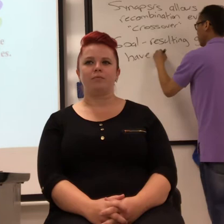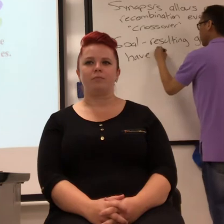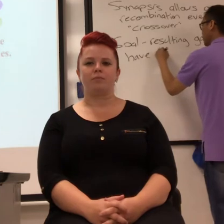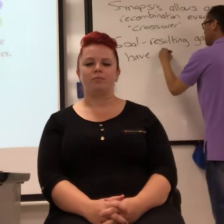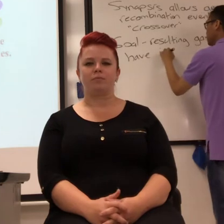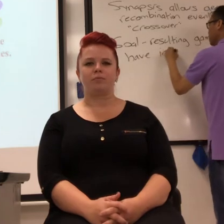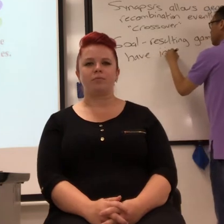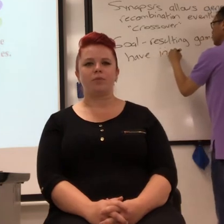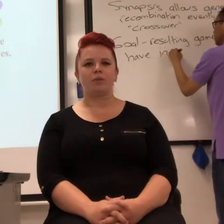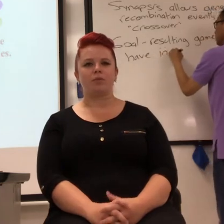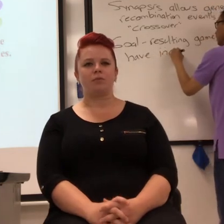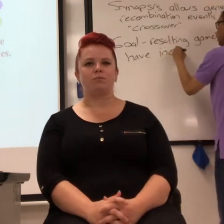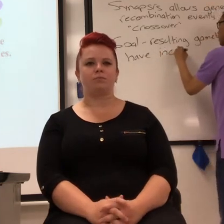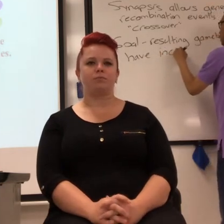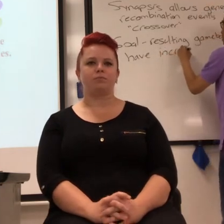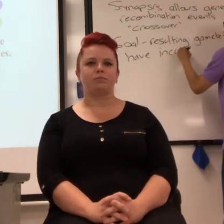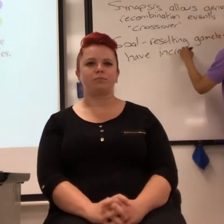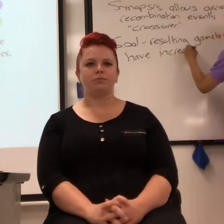Have increased